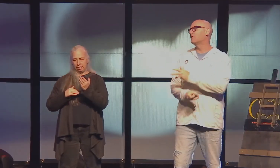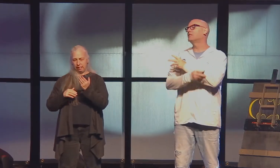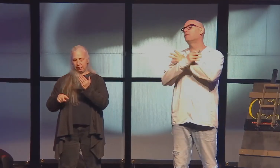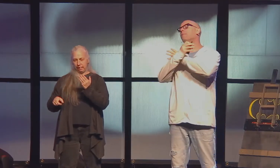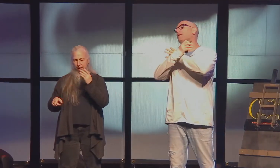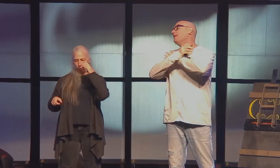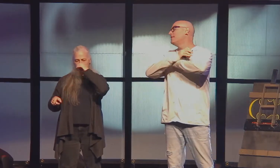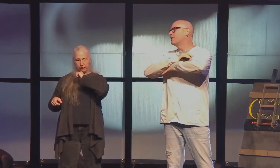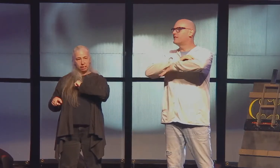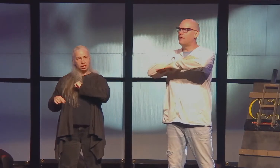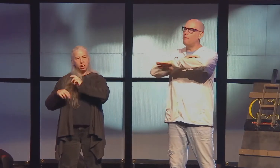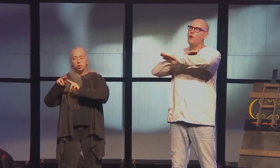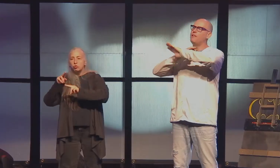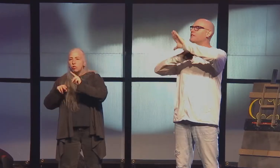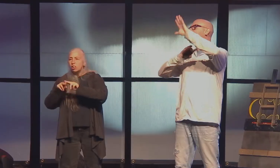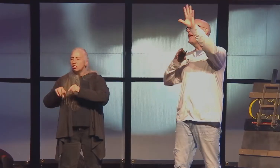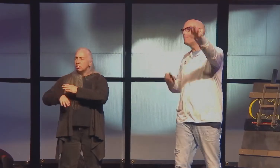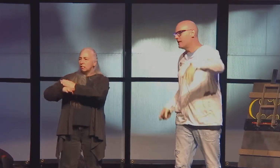construction, there's an